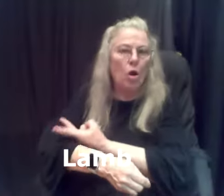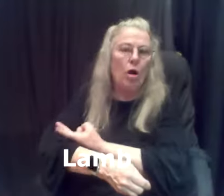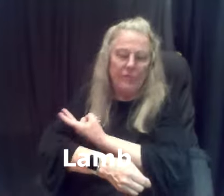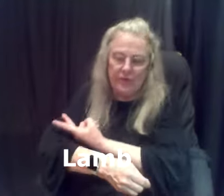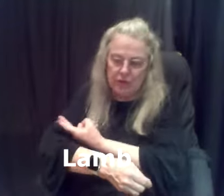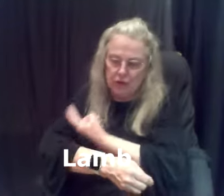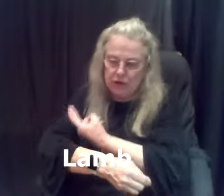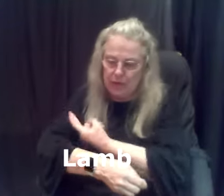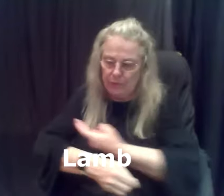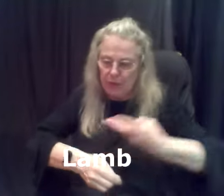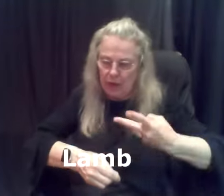of the sheep.